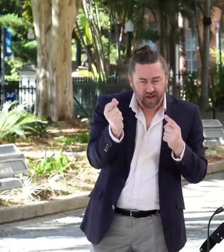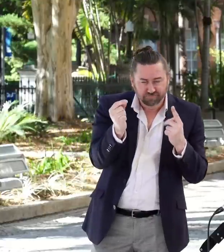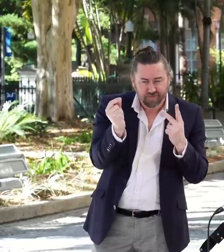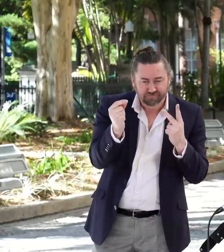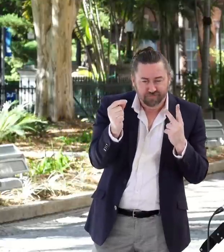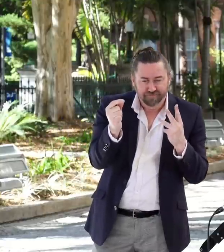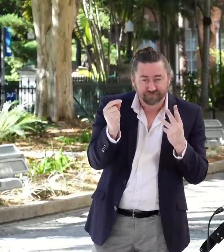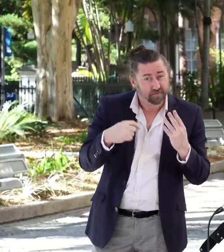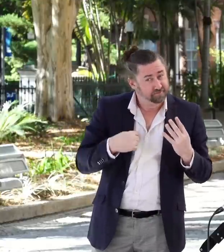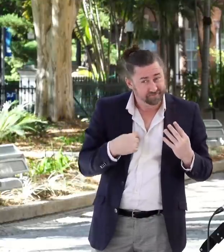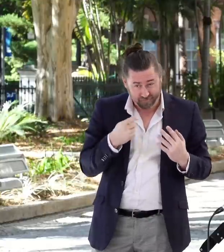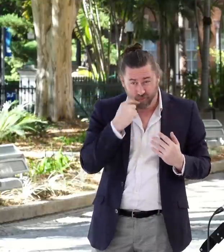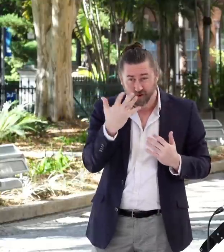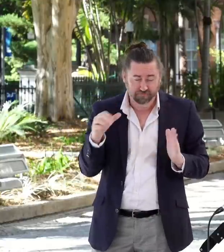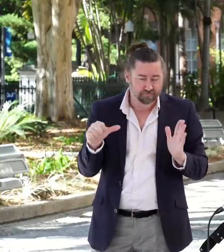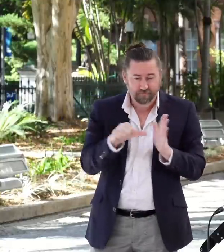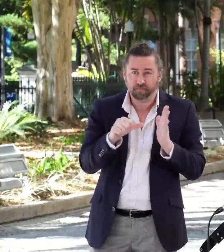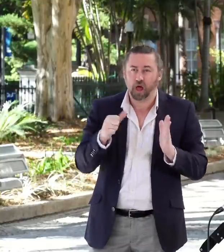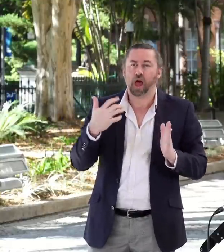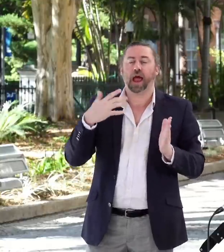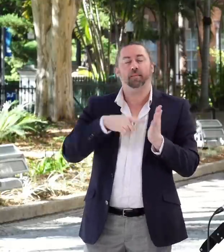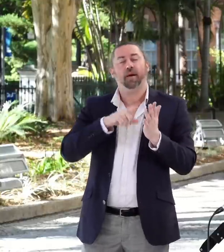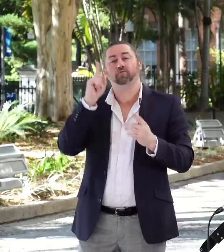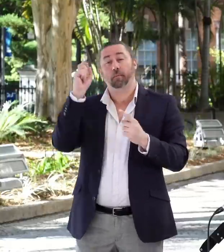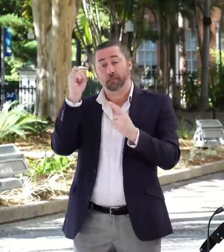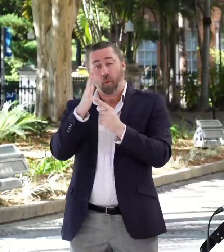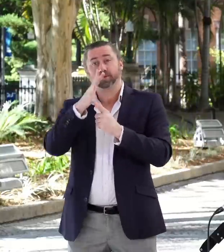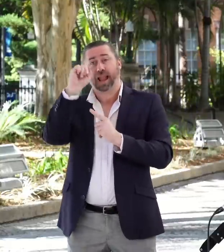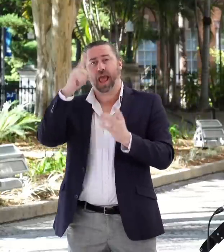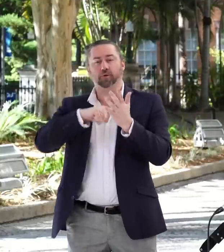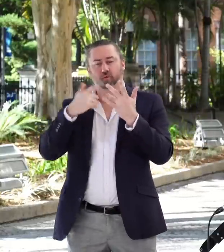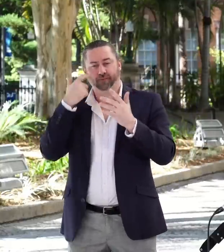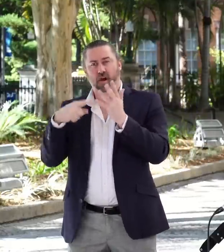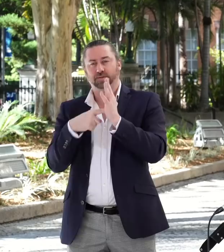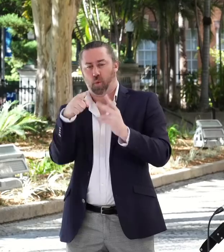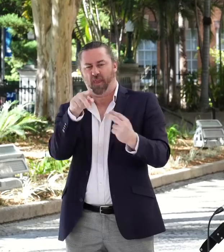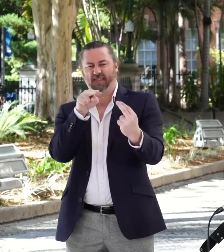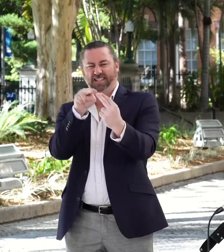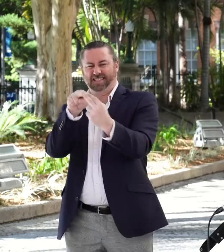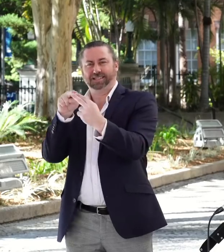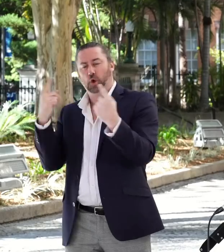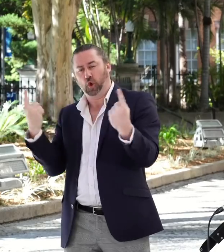So the focus at the moment is trying to identify who's been exposed to these people.